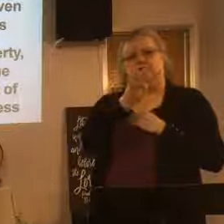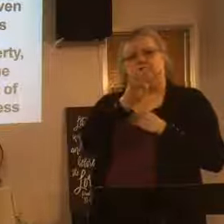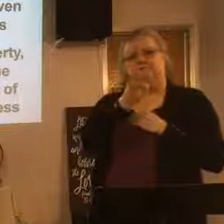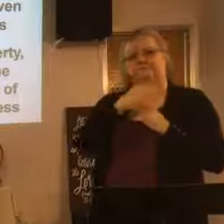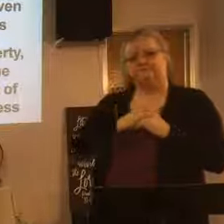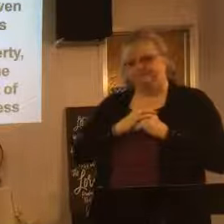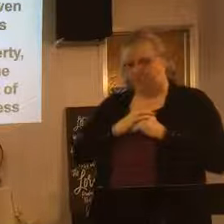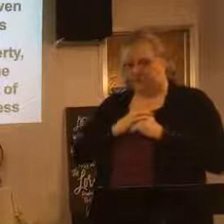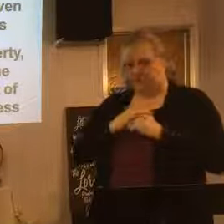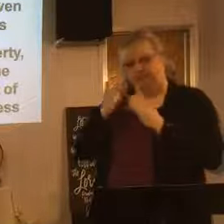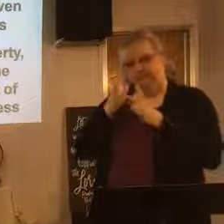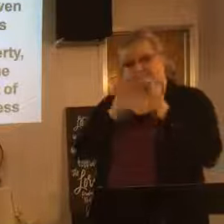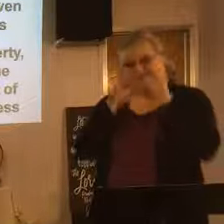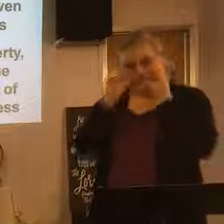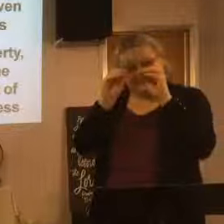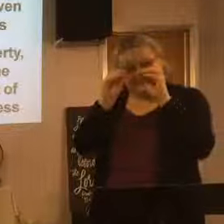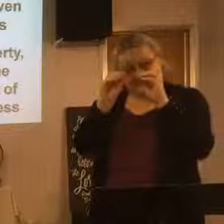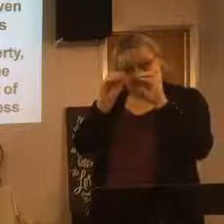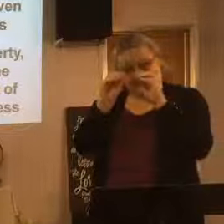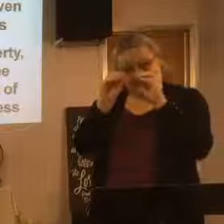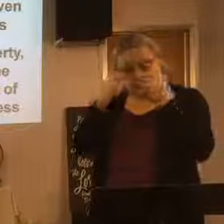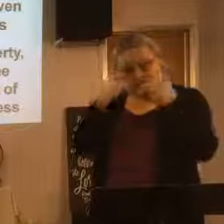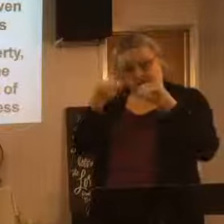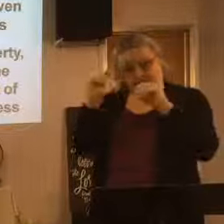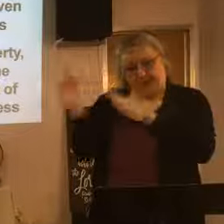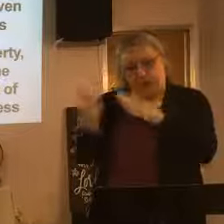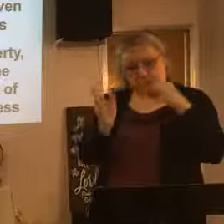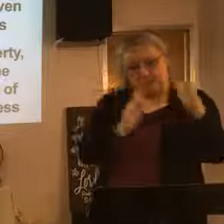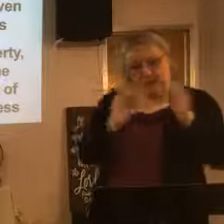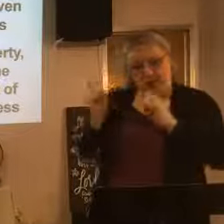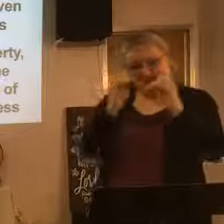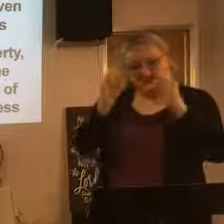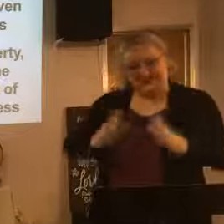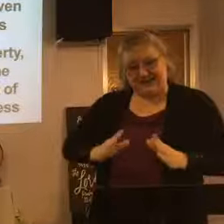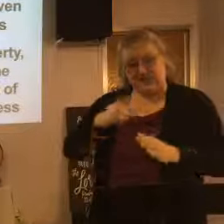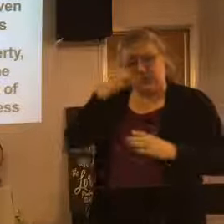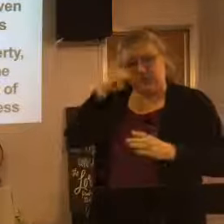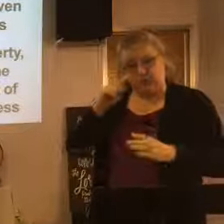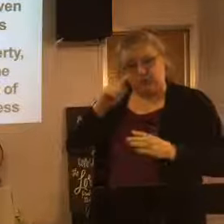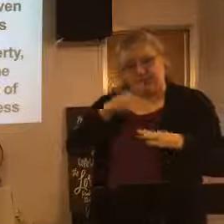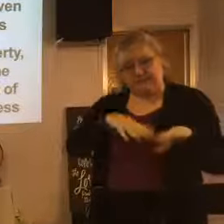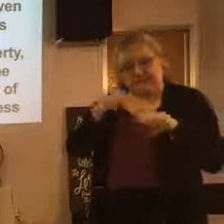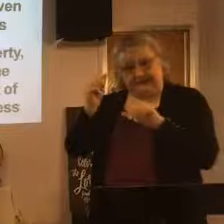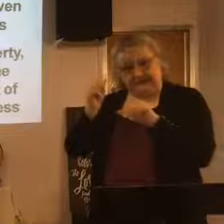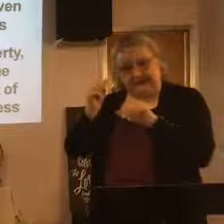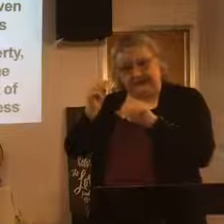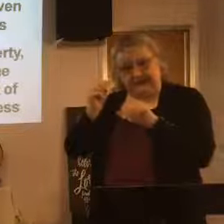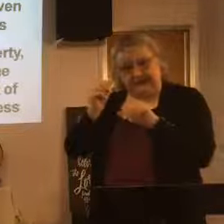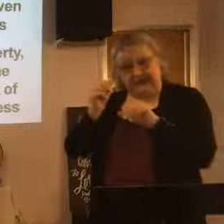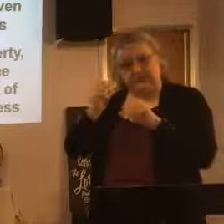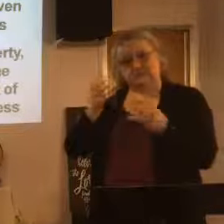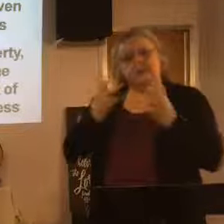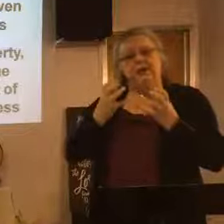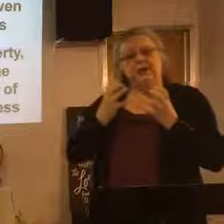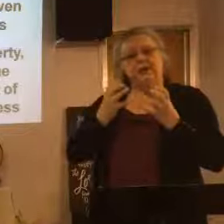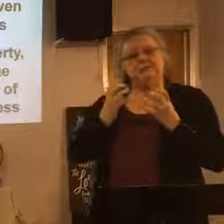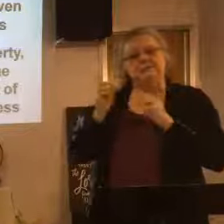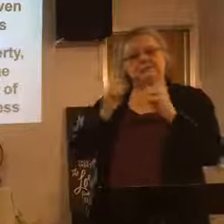24. Now Jesus is teaching, and he's trying to prepare his disciples for his departure. And so he wants